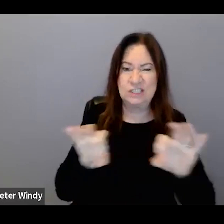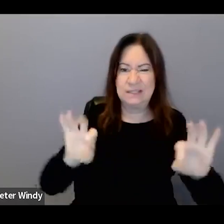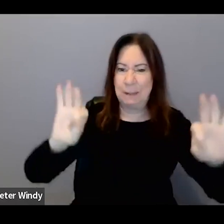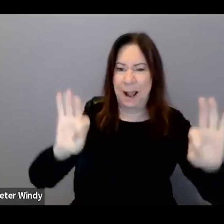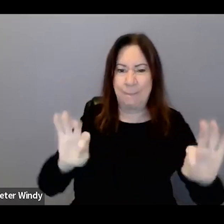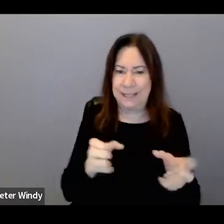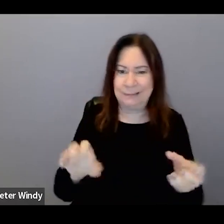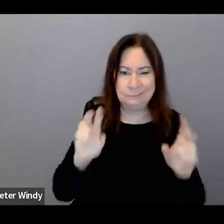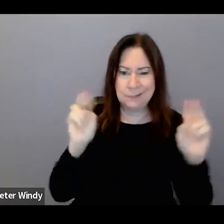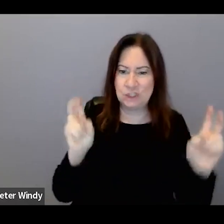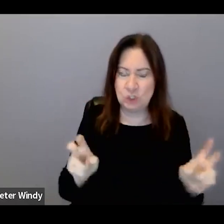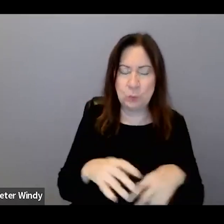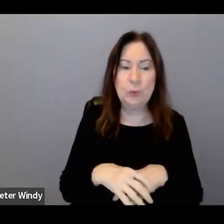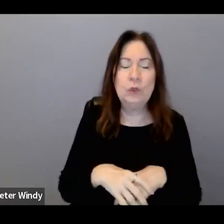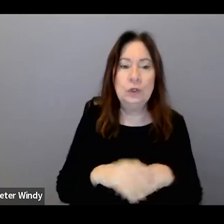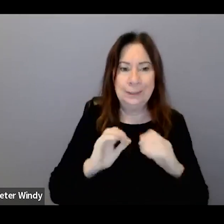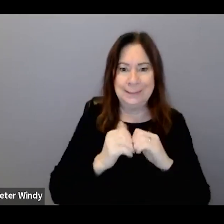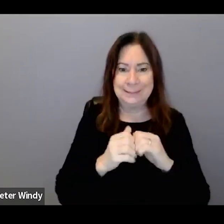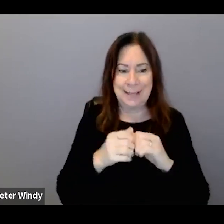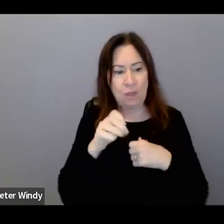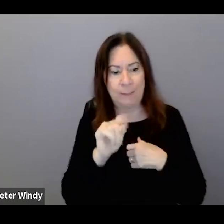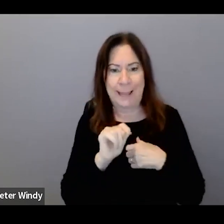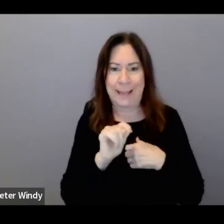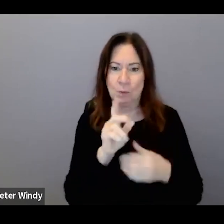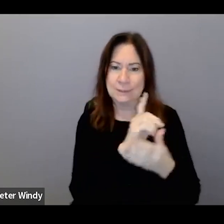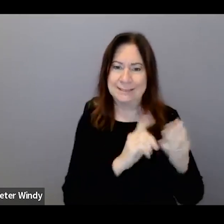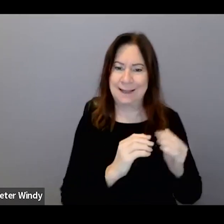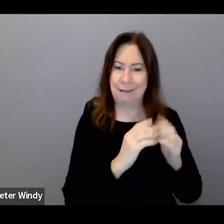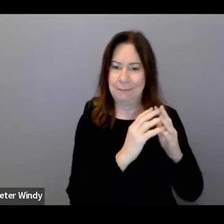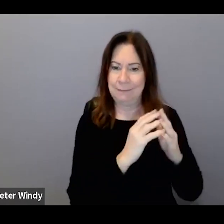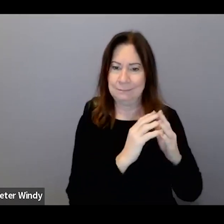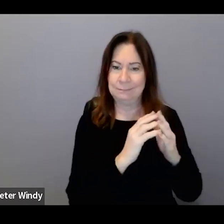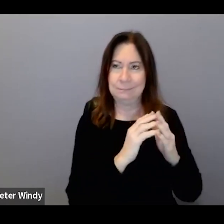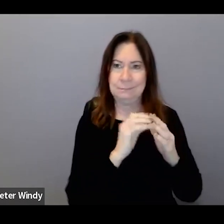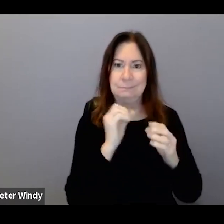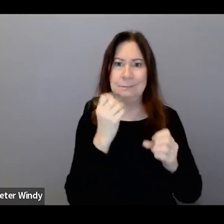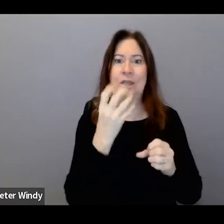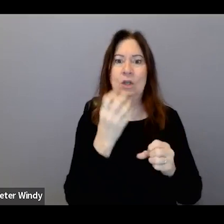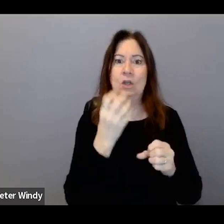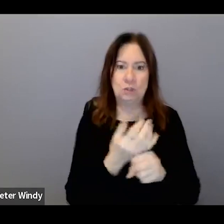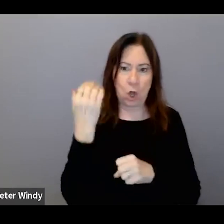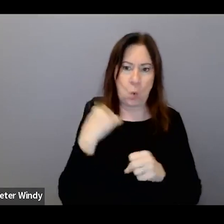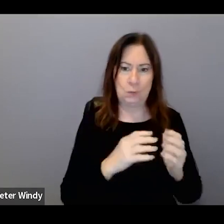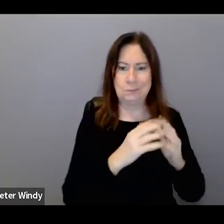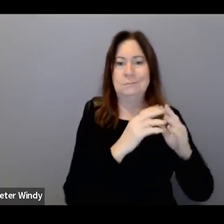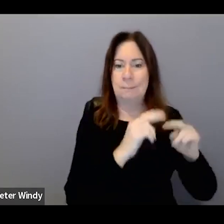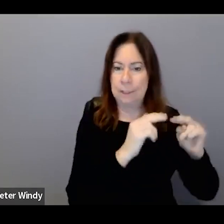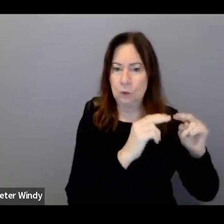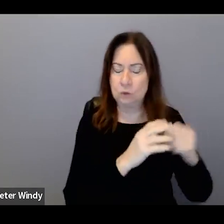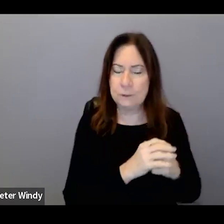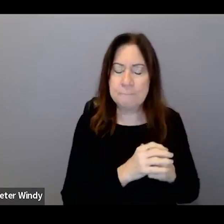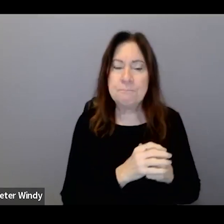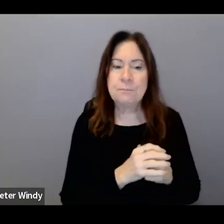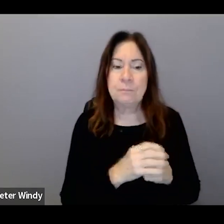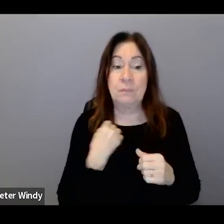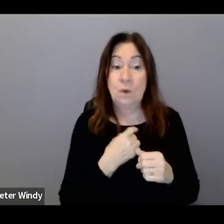issue. It's the way the plant was designed decades ago when it was built. And like I said, we